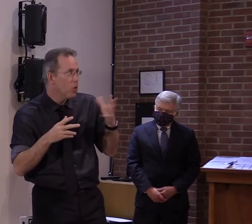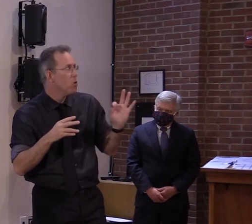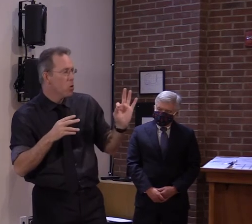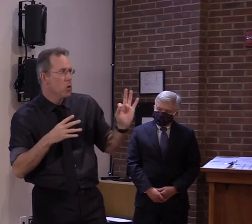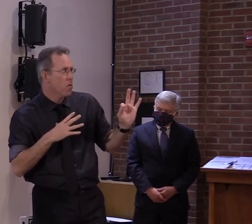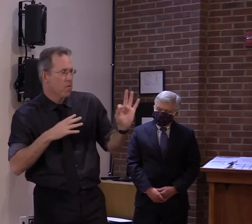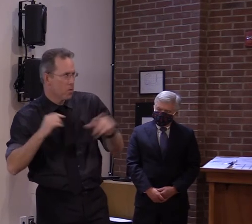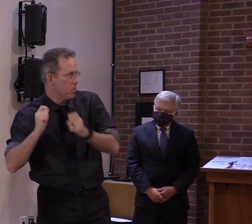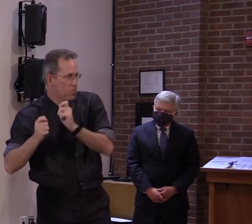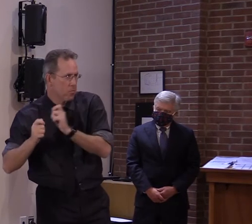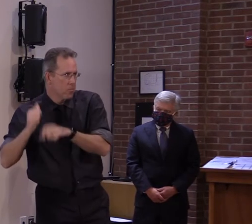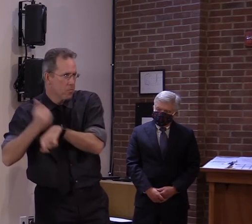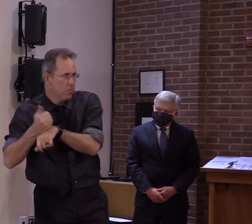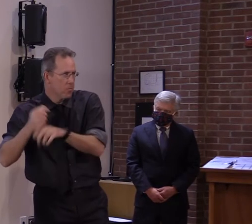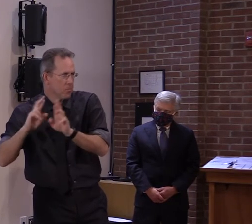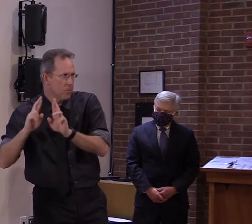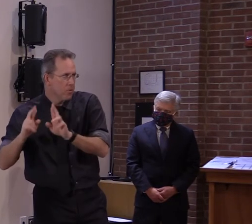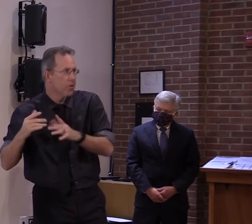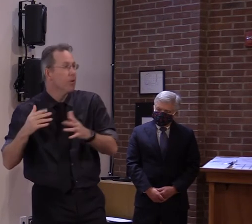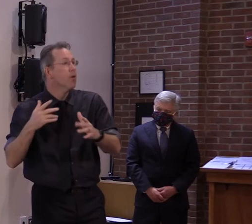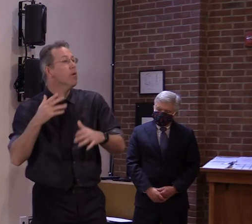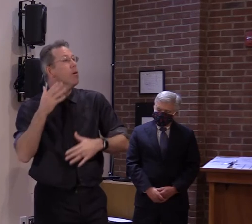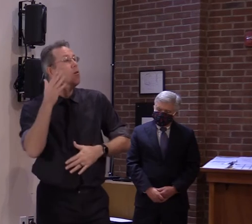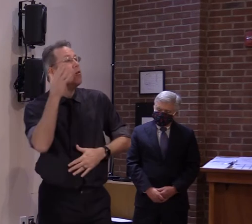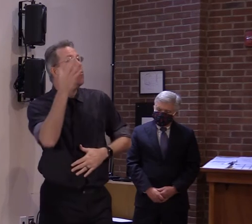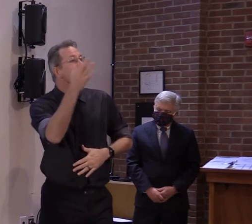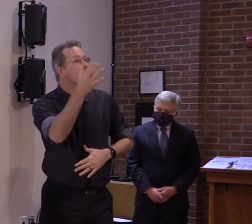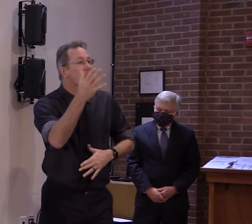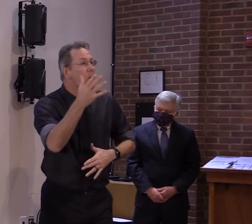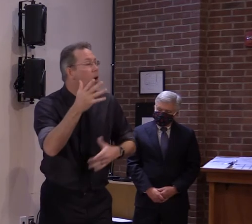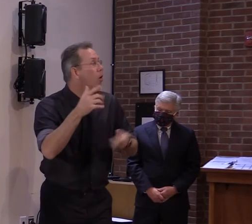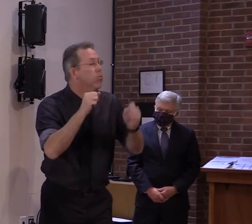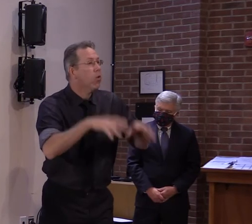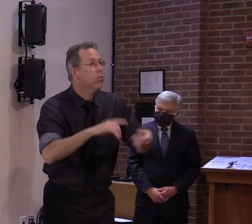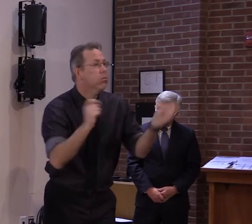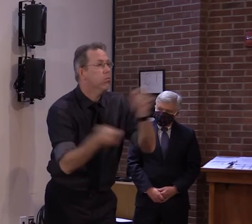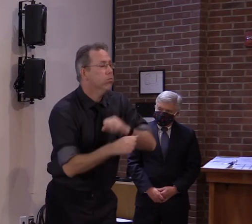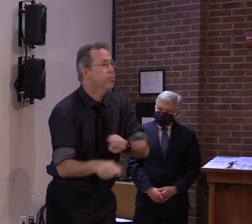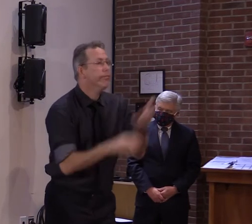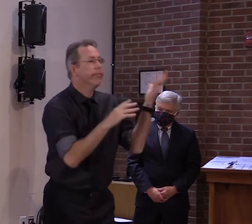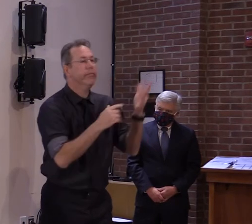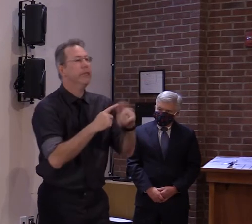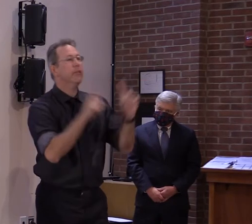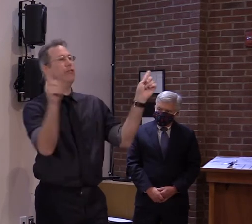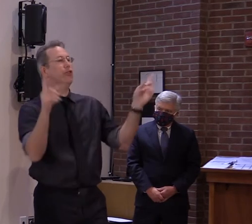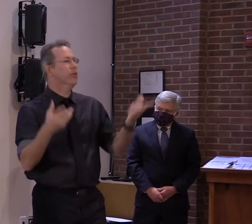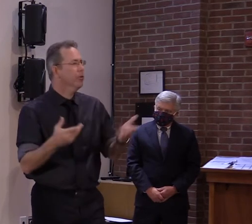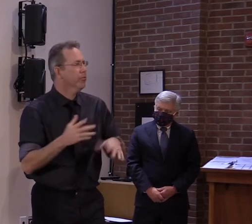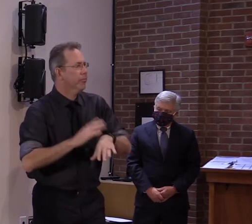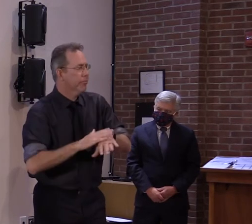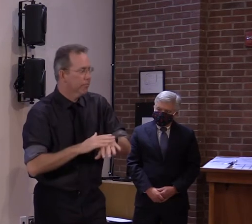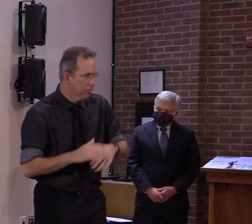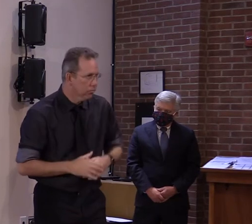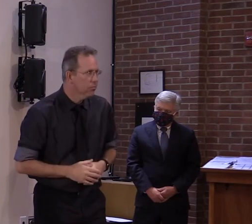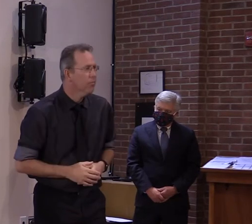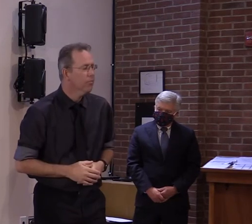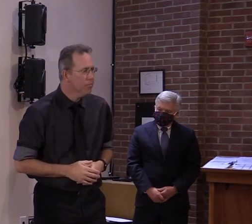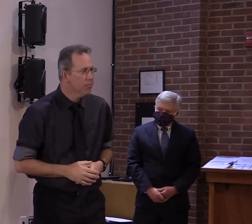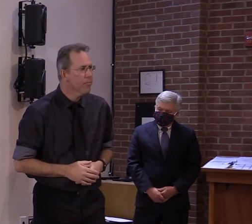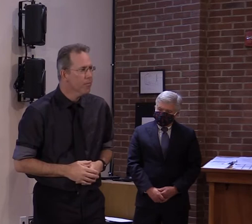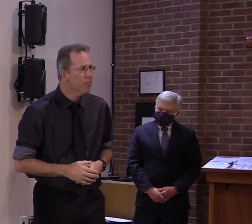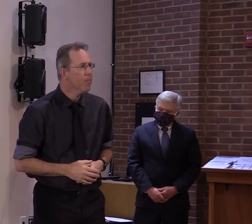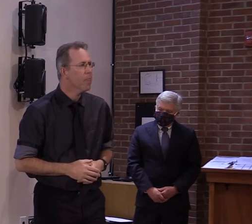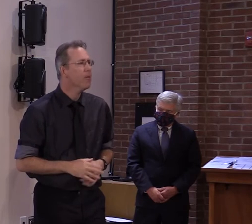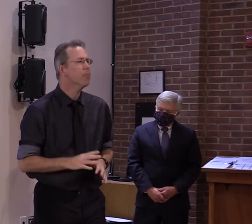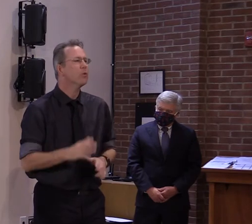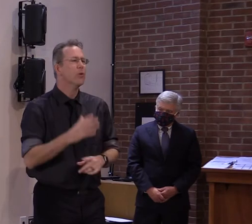room temperature, from what I understand. So it's a lot to keep track of, but I'm very thankful for Commissioner Sherling keeping track